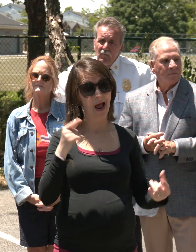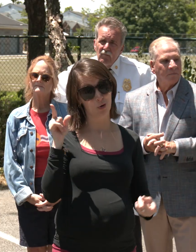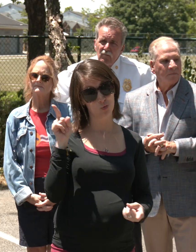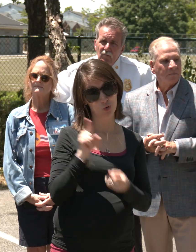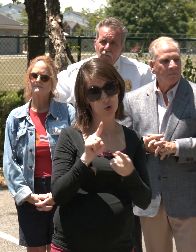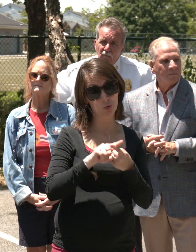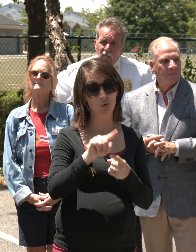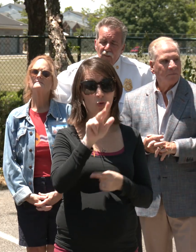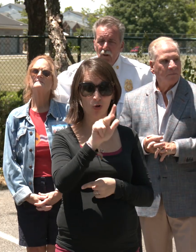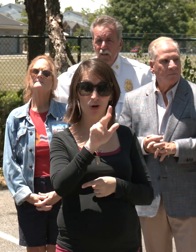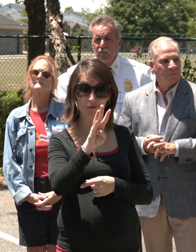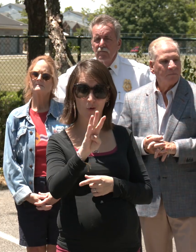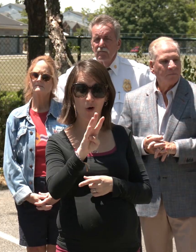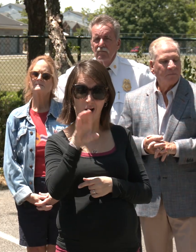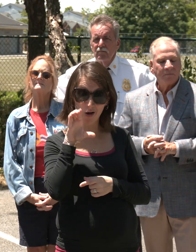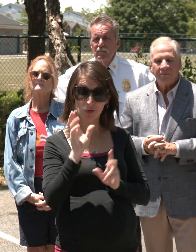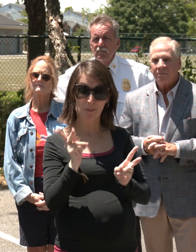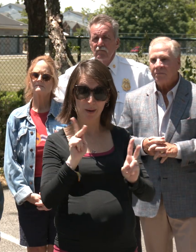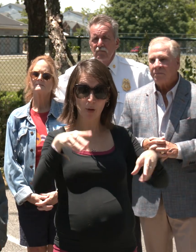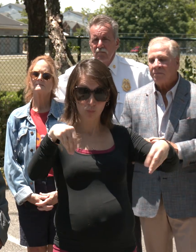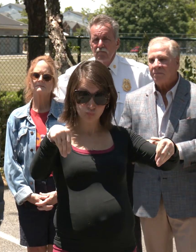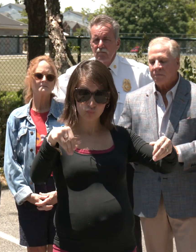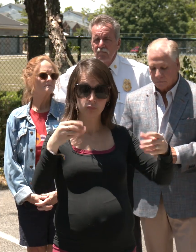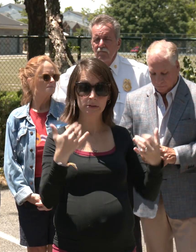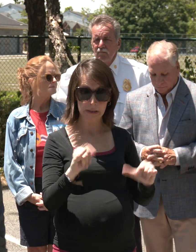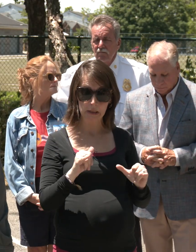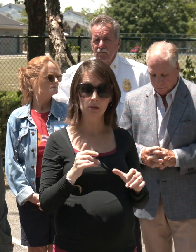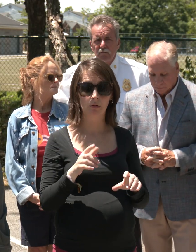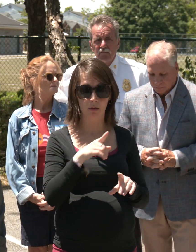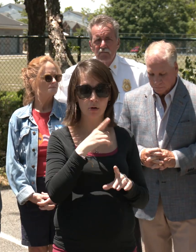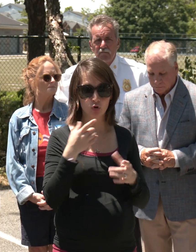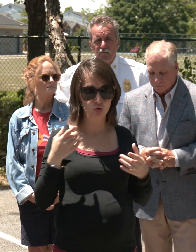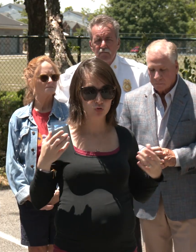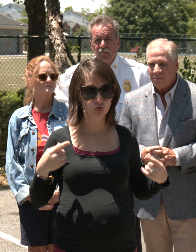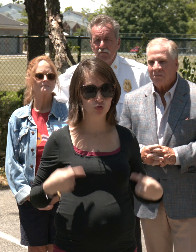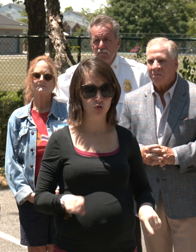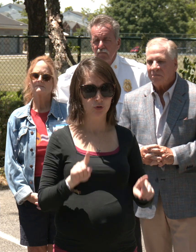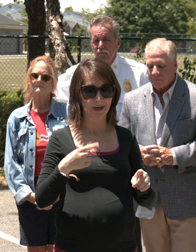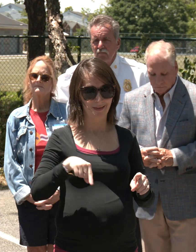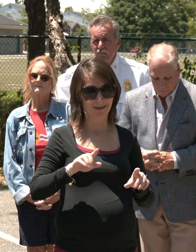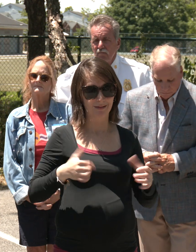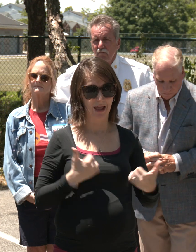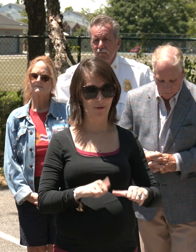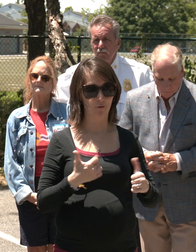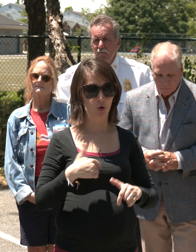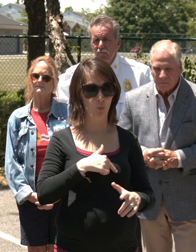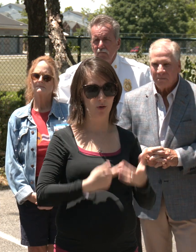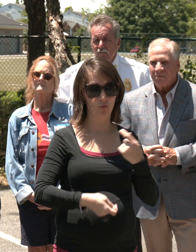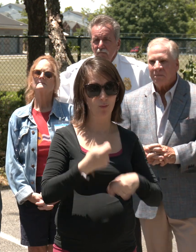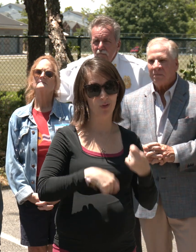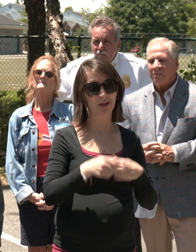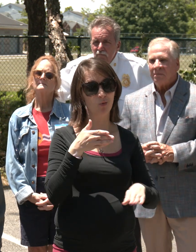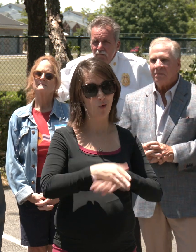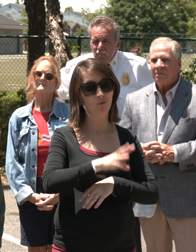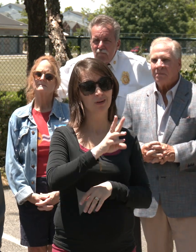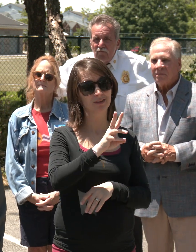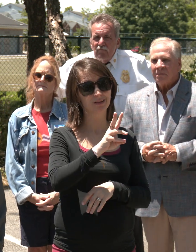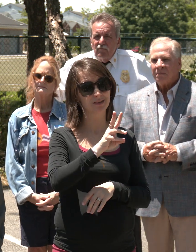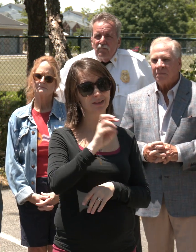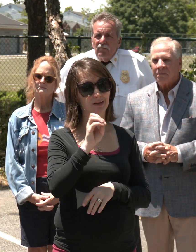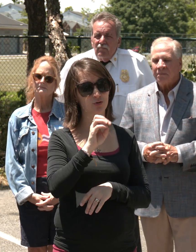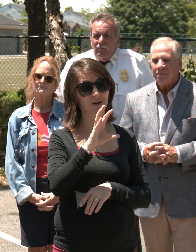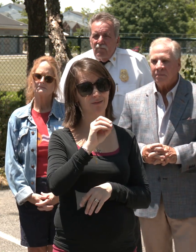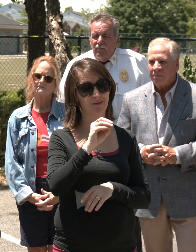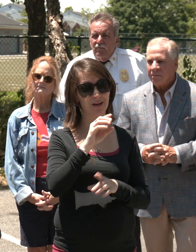approximately 3,400. During this effort, we replaced over 650 poles, as well as